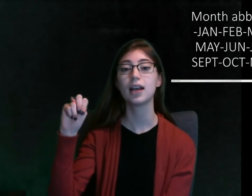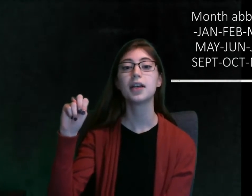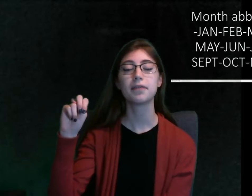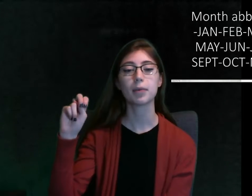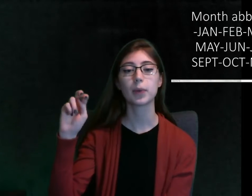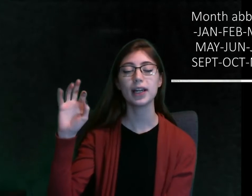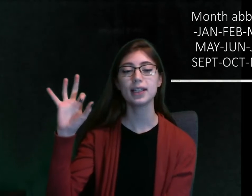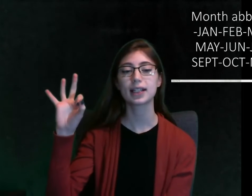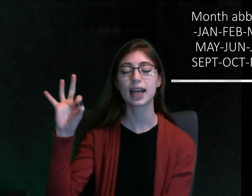February,